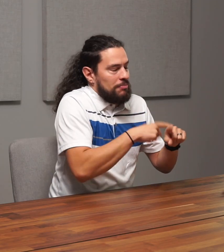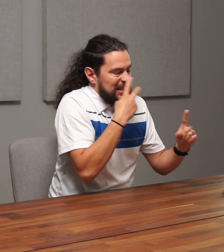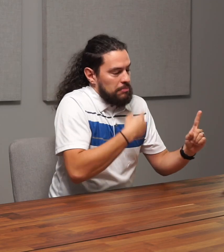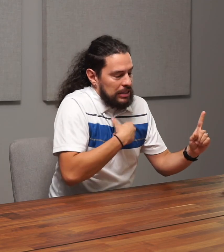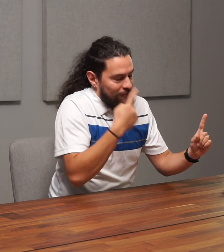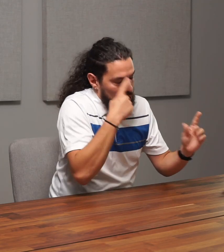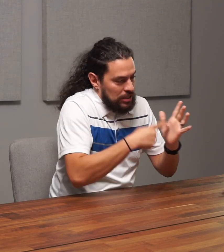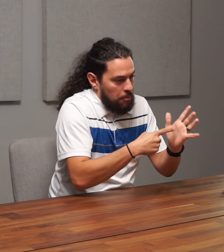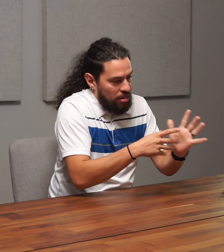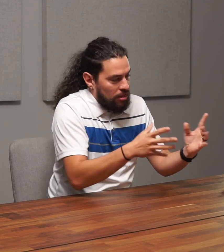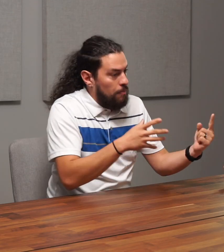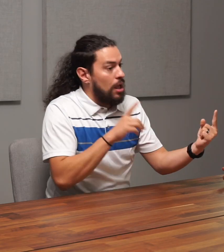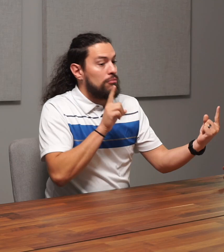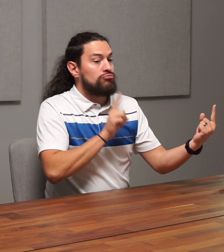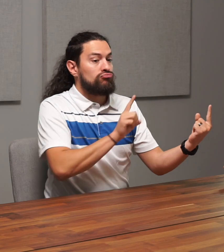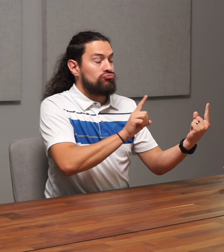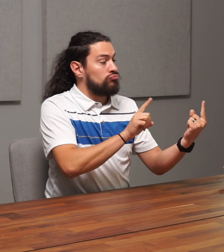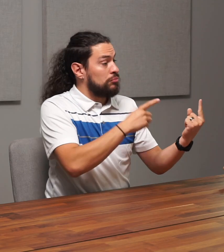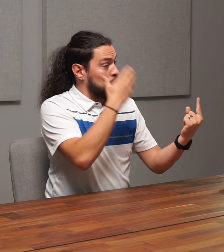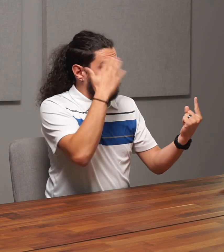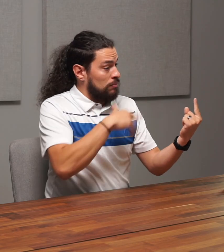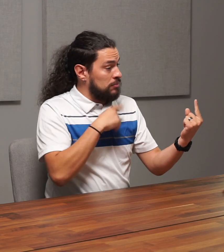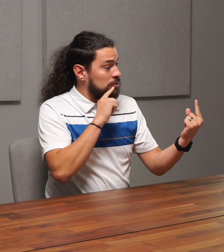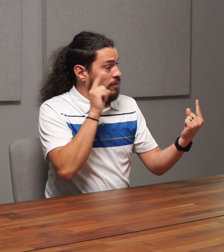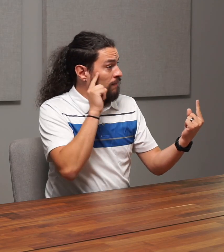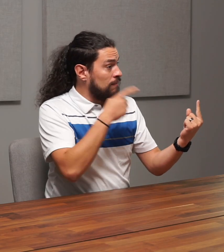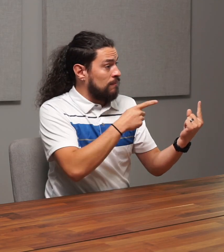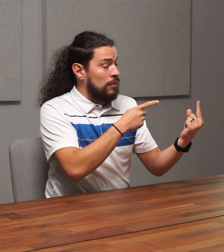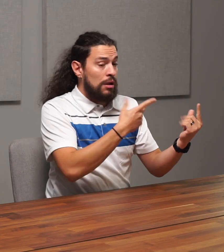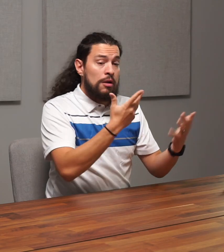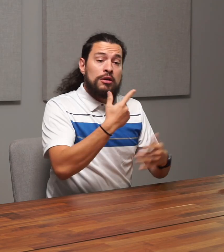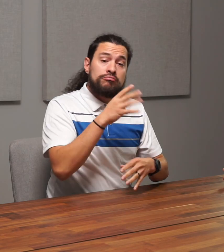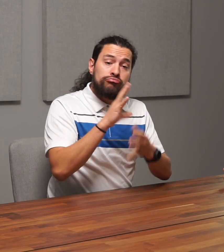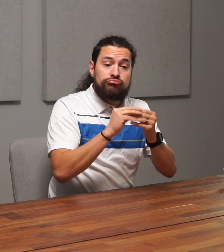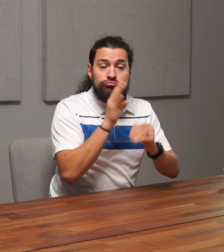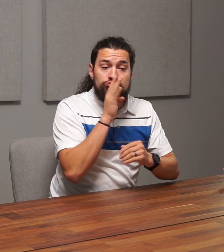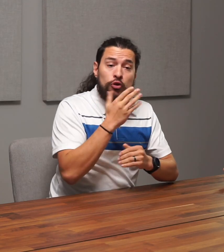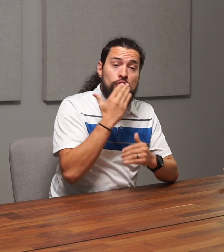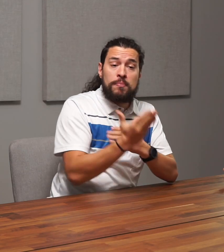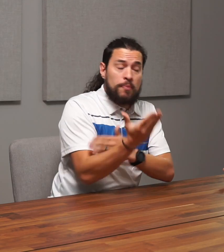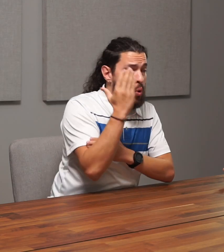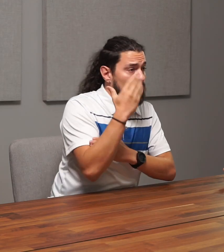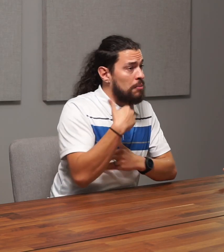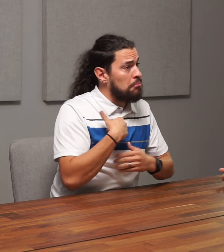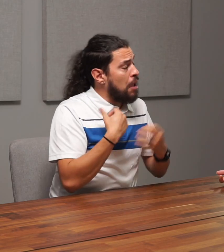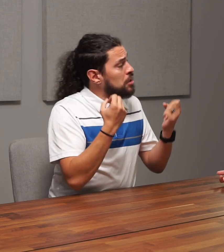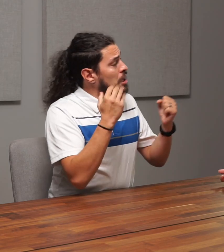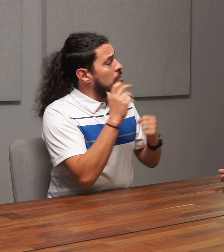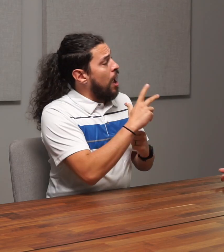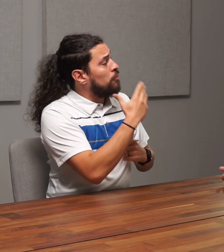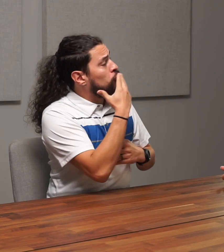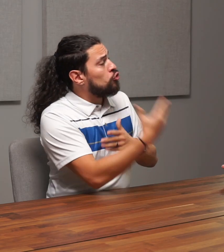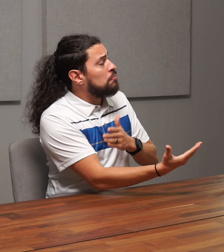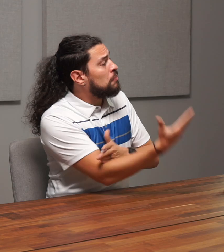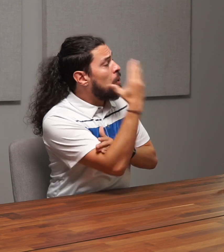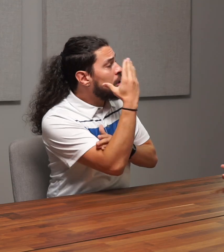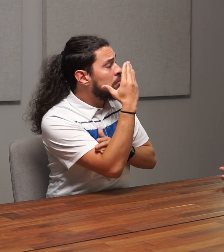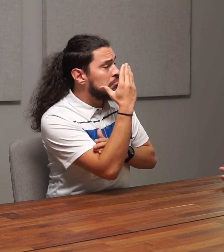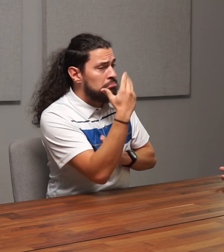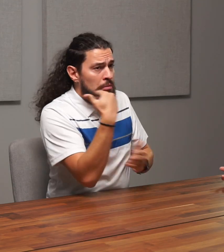you know if someone let's say for example they didn't know who i was they didn't know who i was deaf and they might have spoken good morning but i signed back